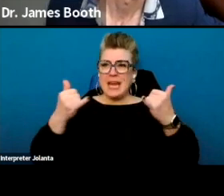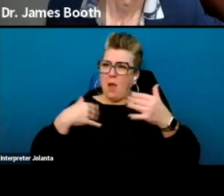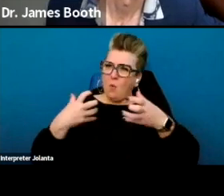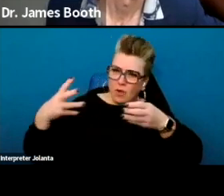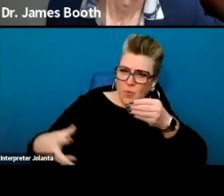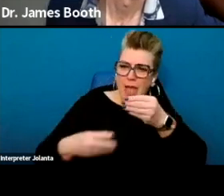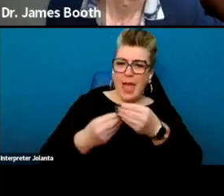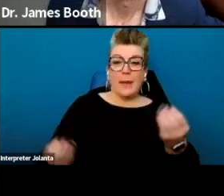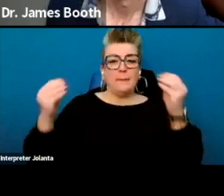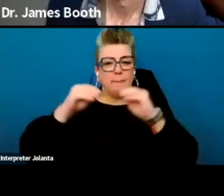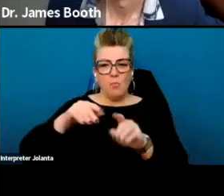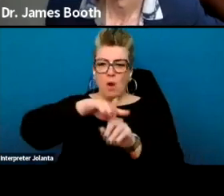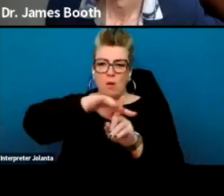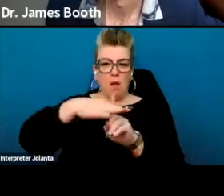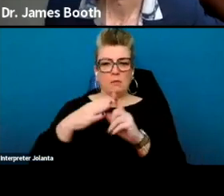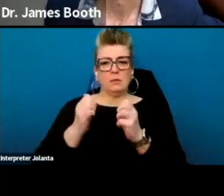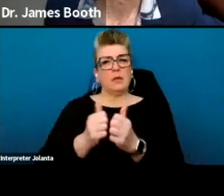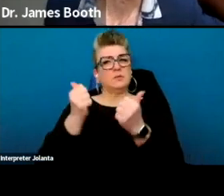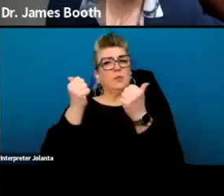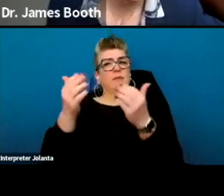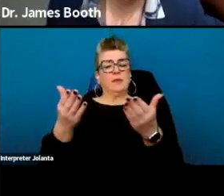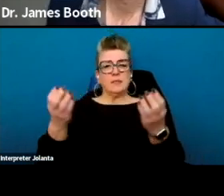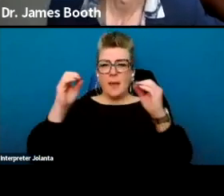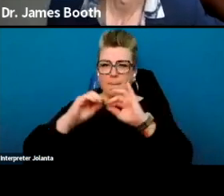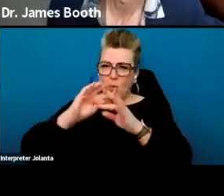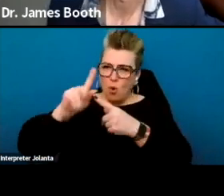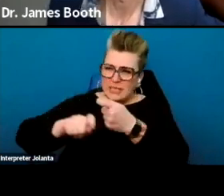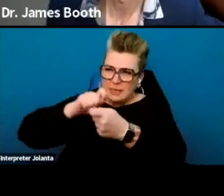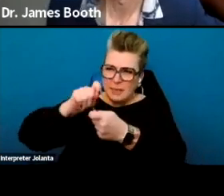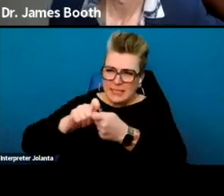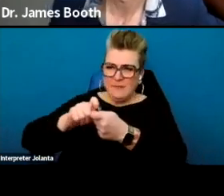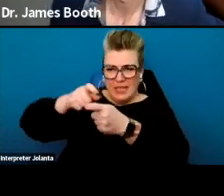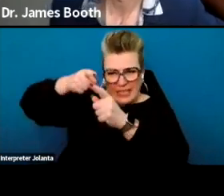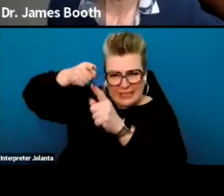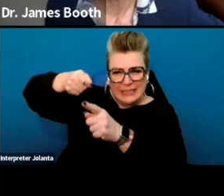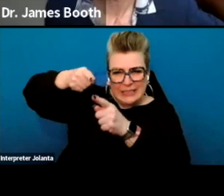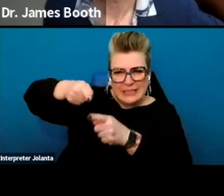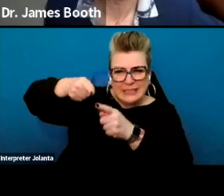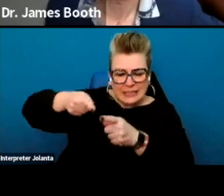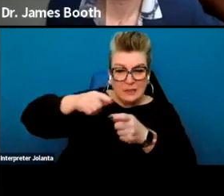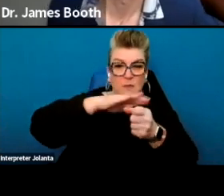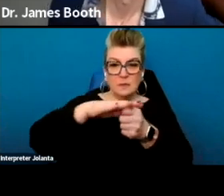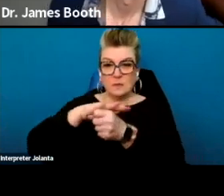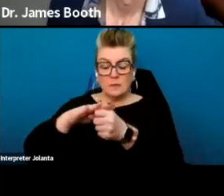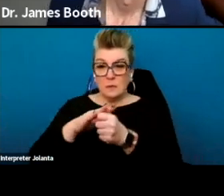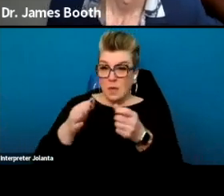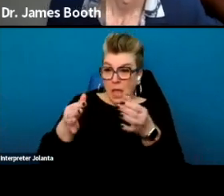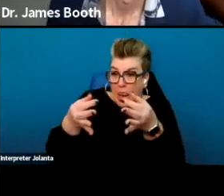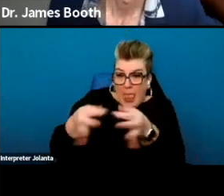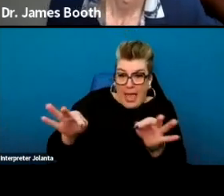in this kind of this more specific model that talks about language processing.